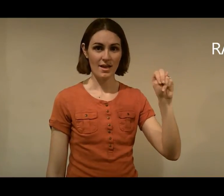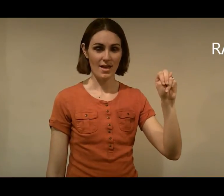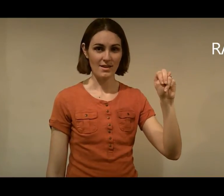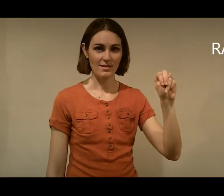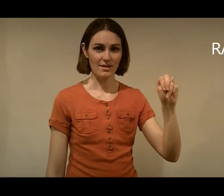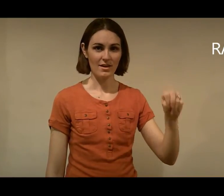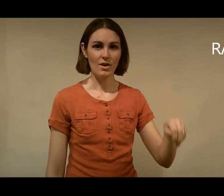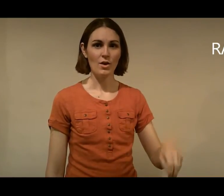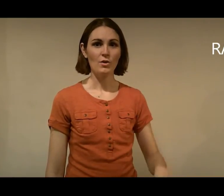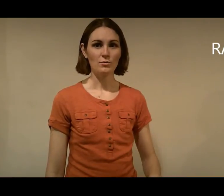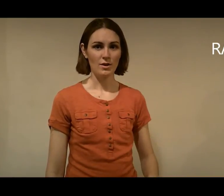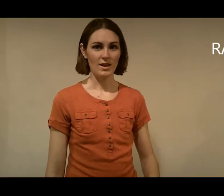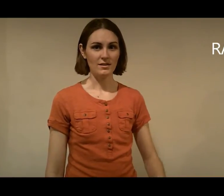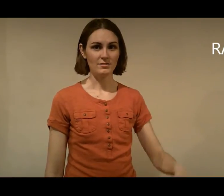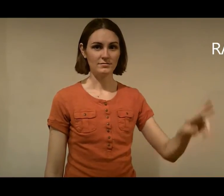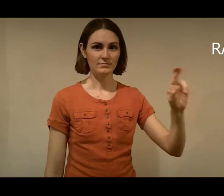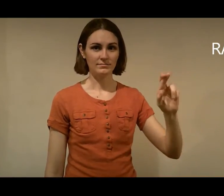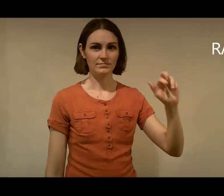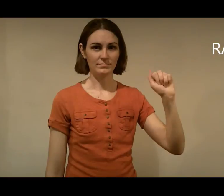R-A-I-N. Rain.